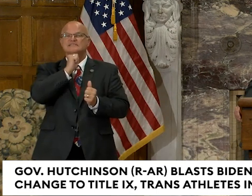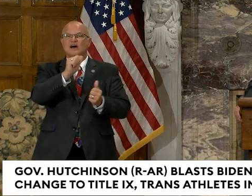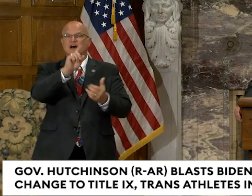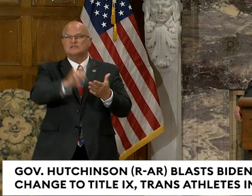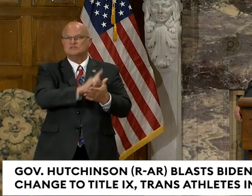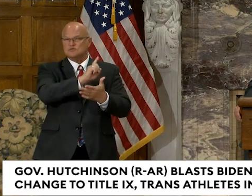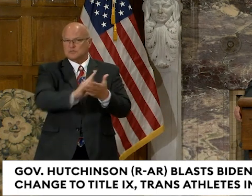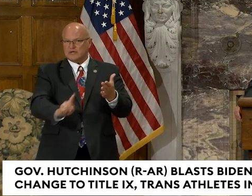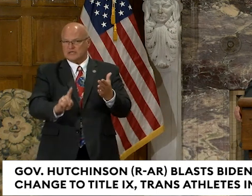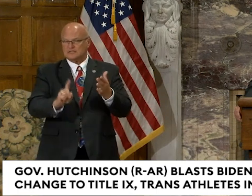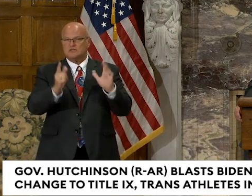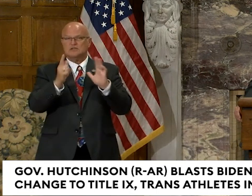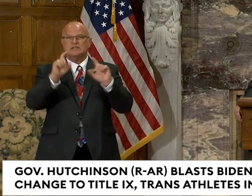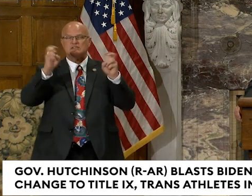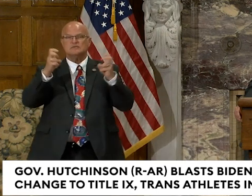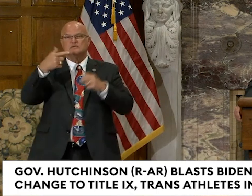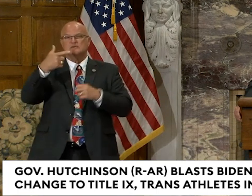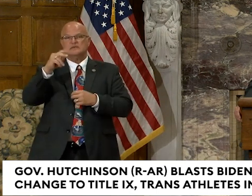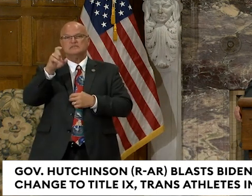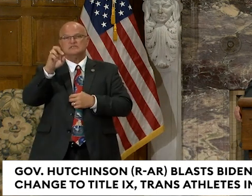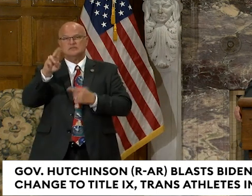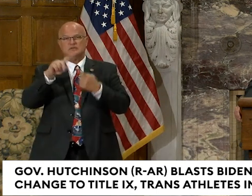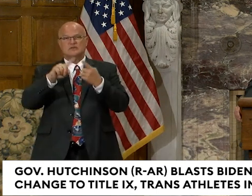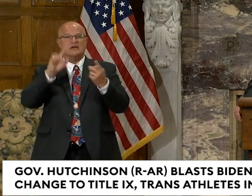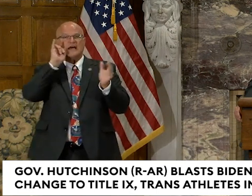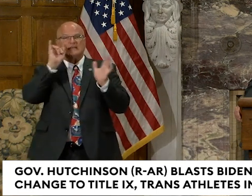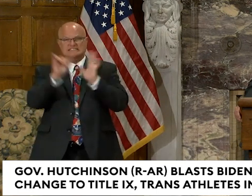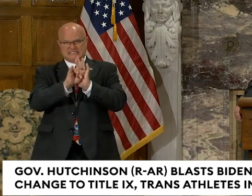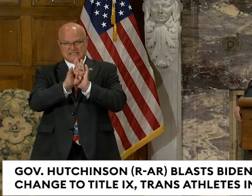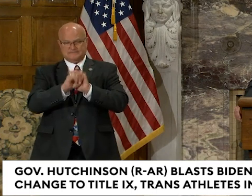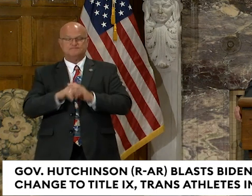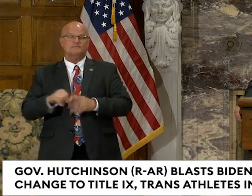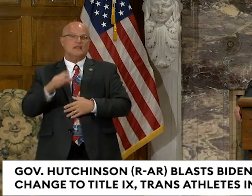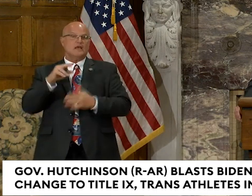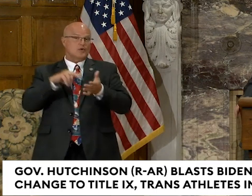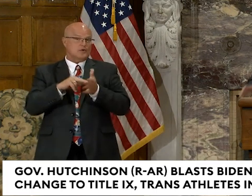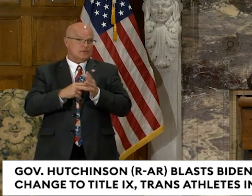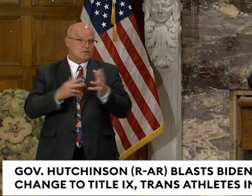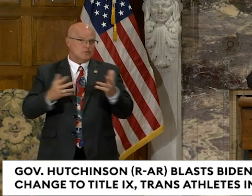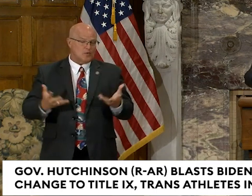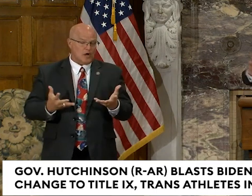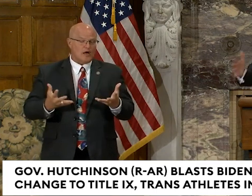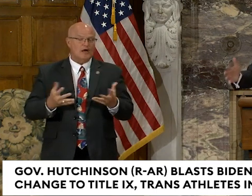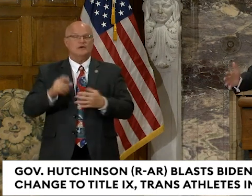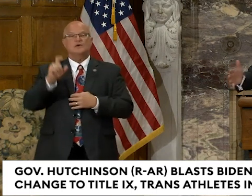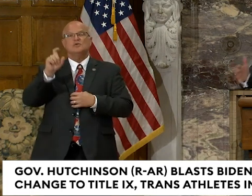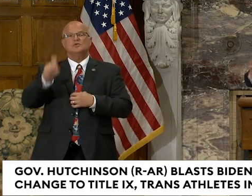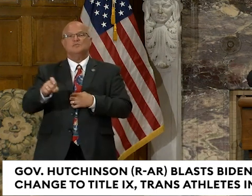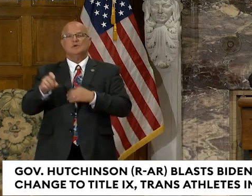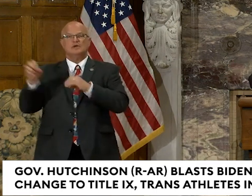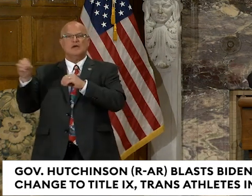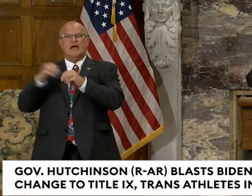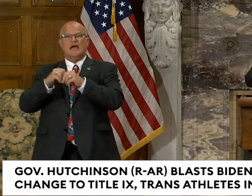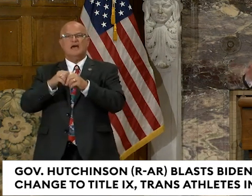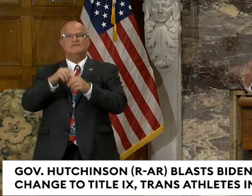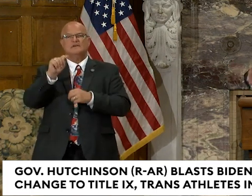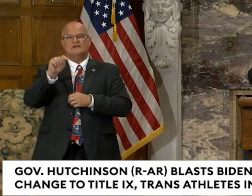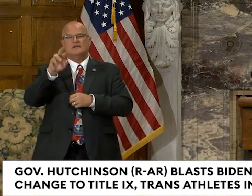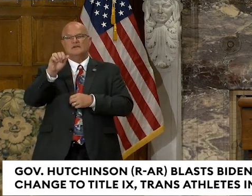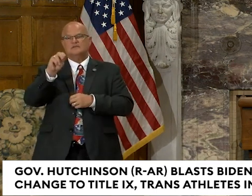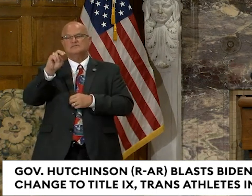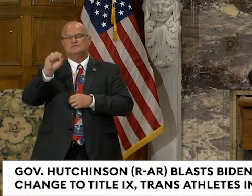non-discrimination in terms of gender identity, and which meant that you would have to move into